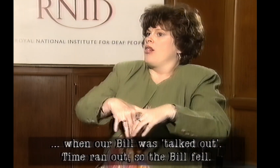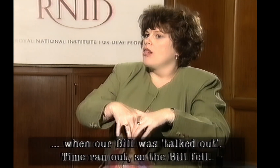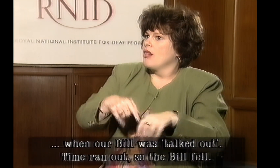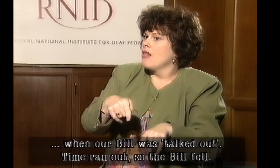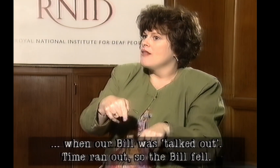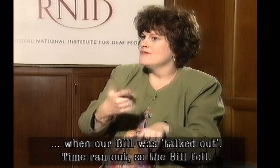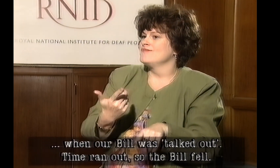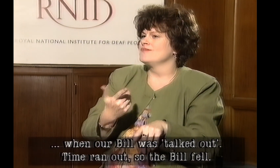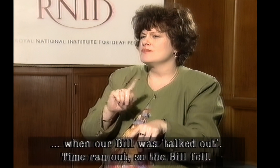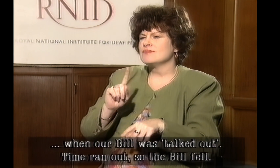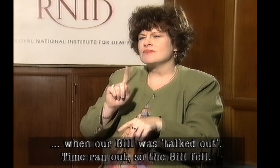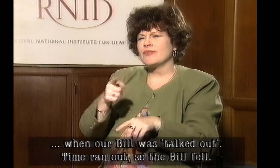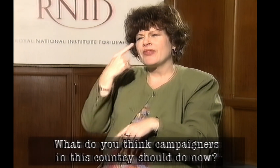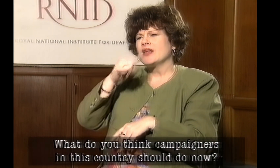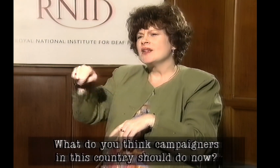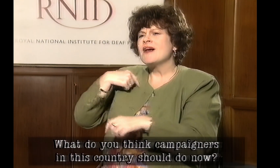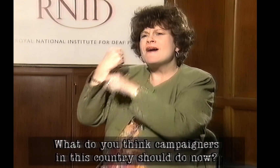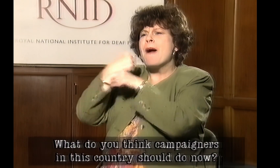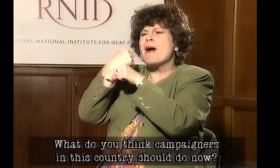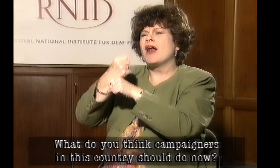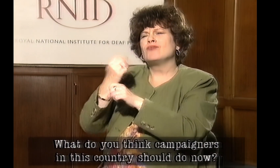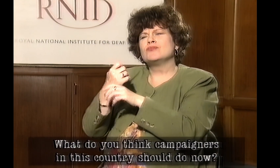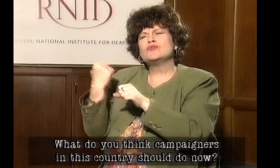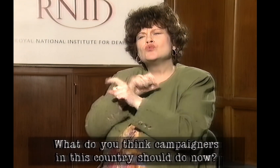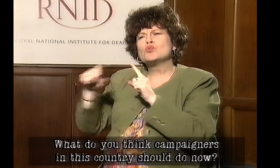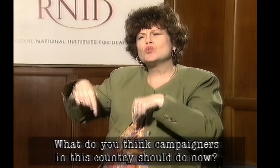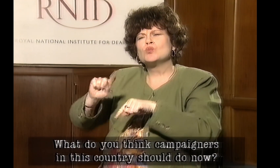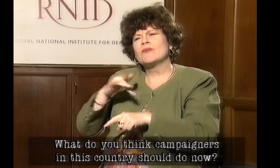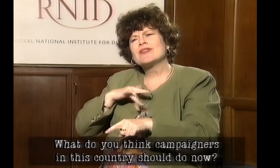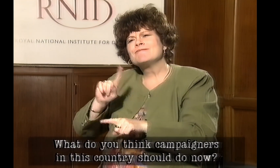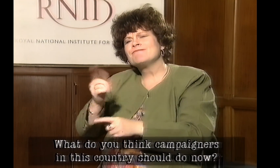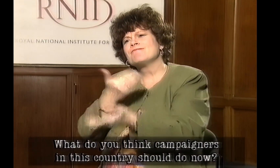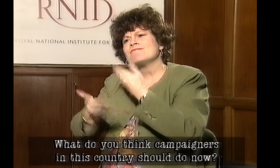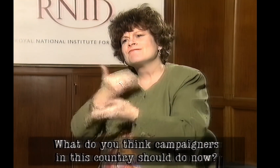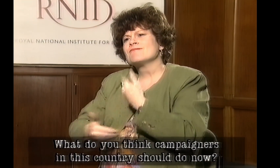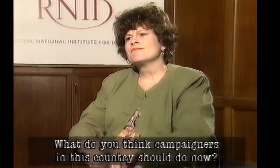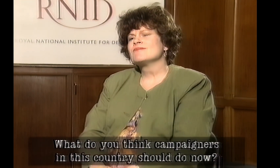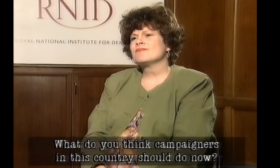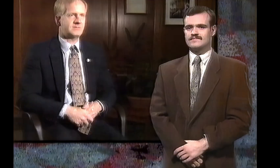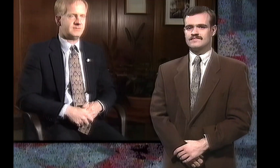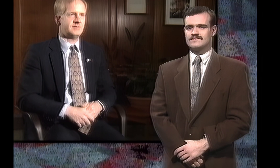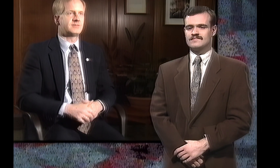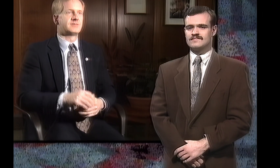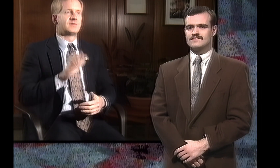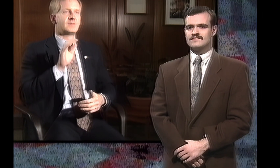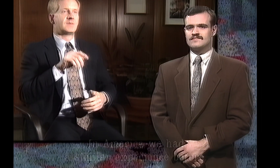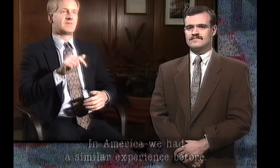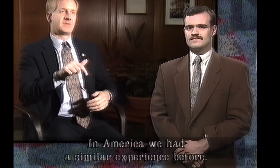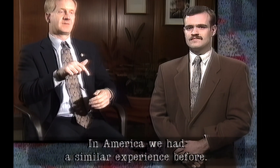Time ran out, so the bill fell. What do you think campaigners in this country should do now?